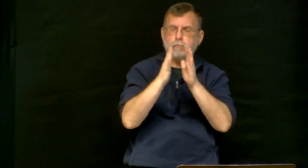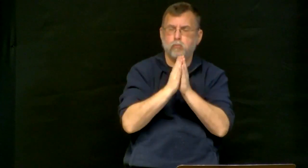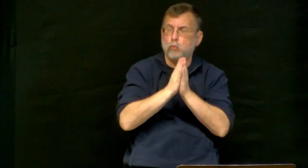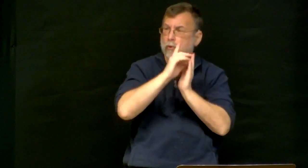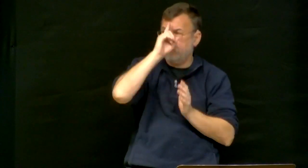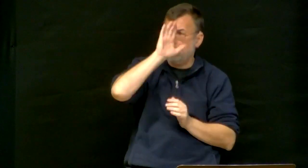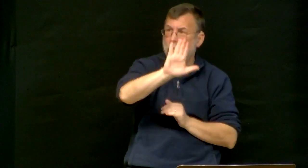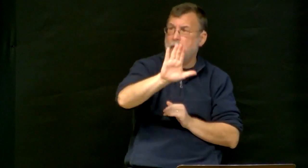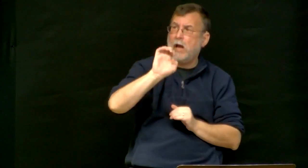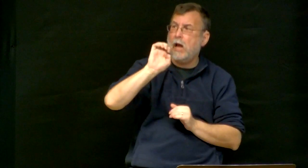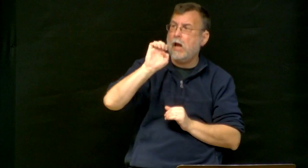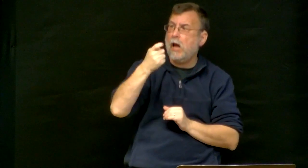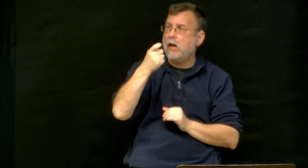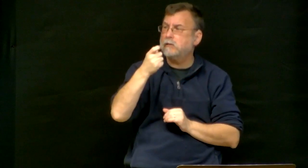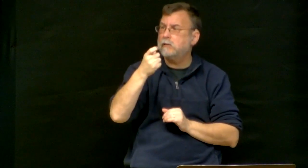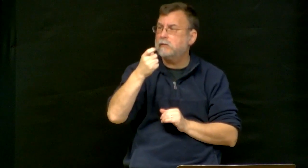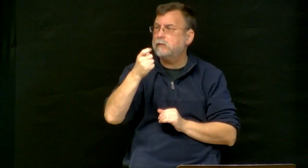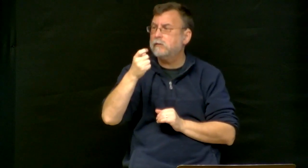And Jeff wants to pray